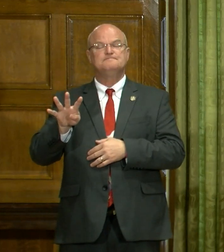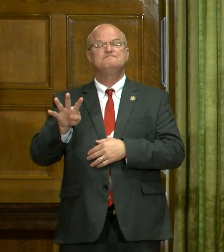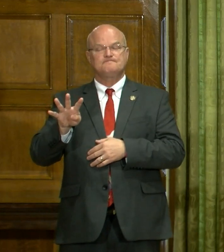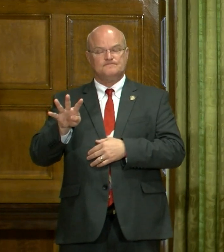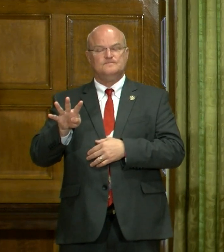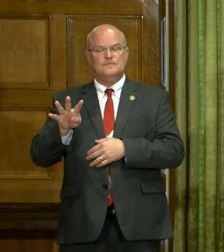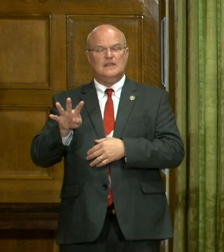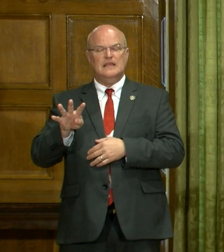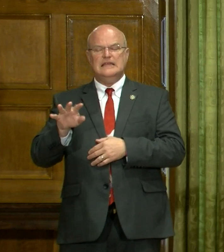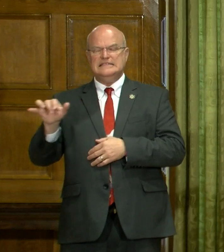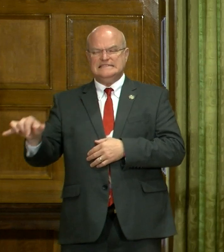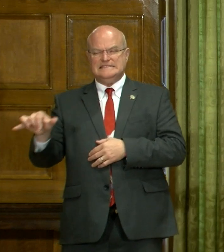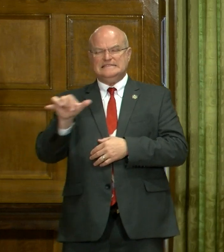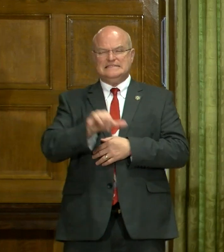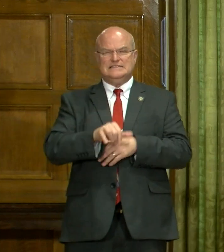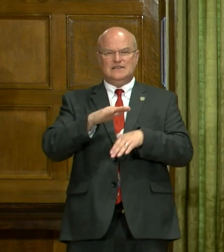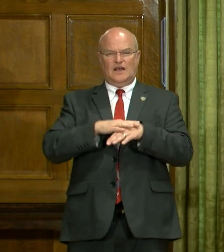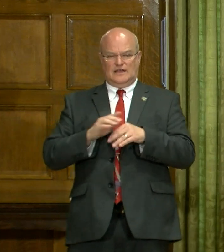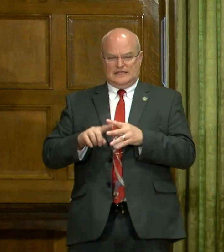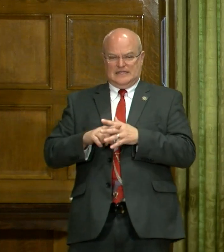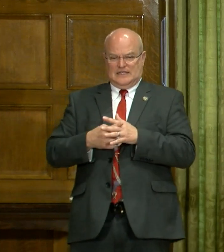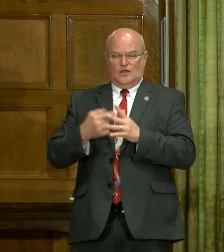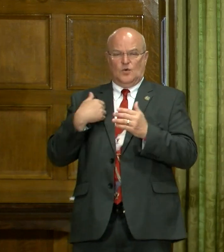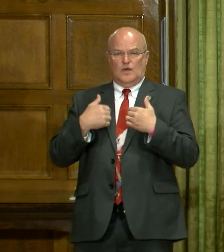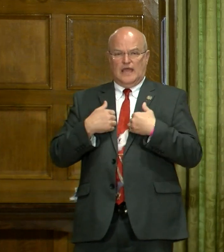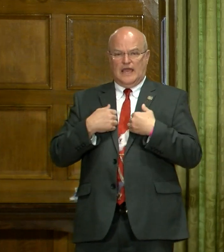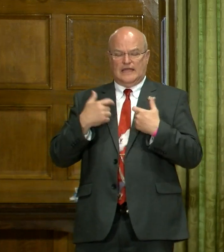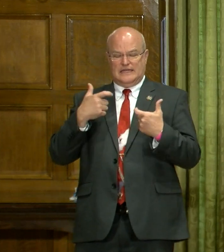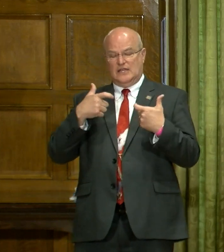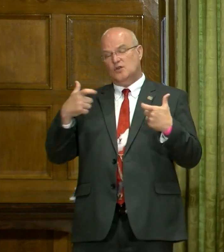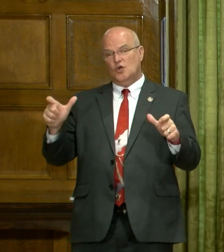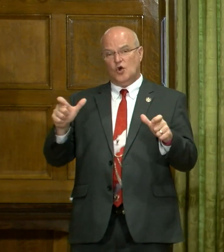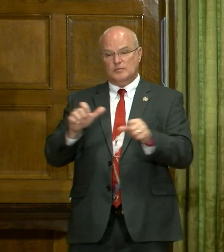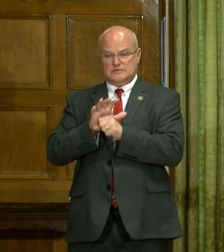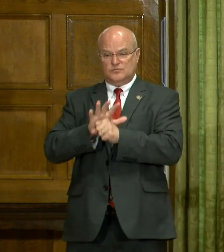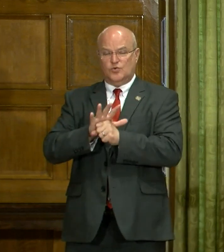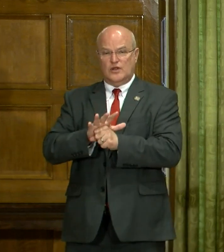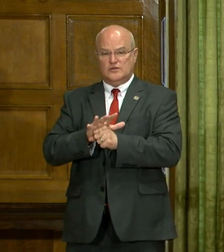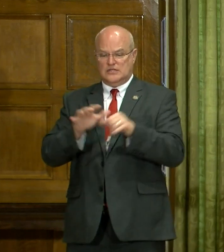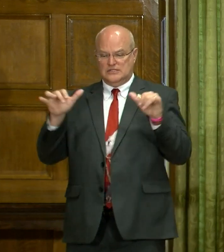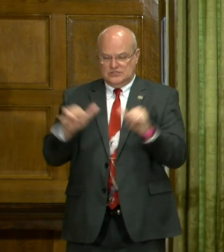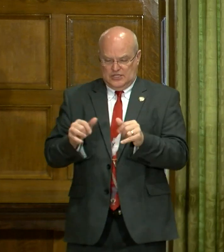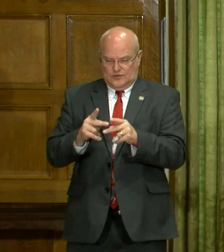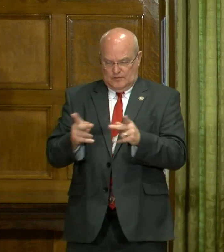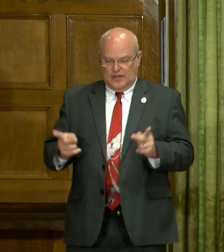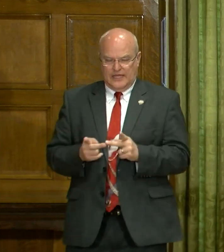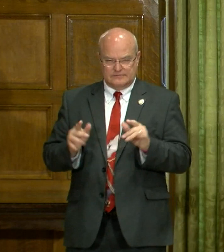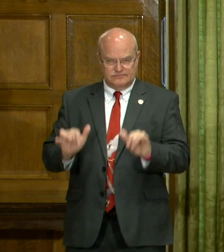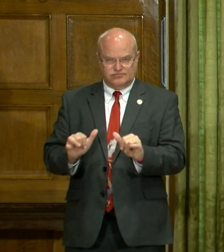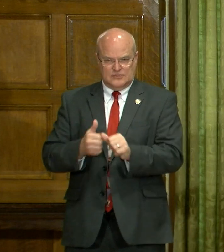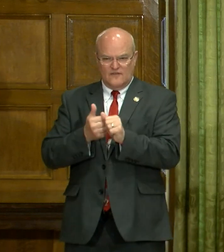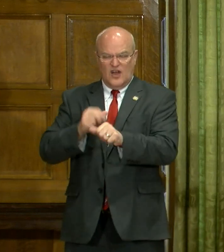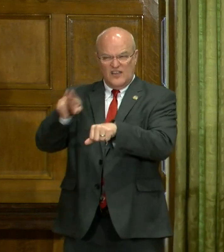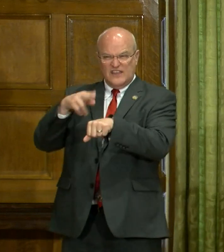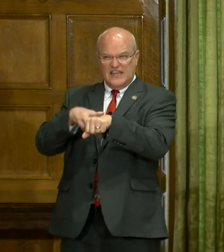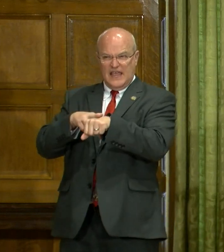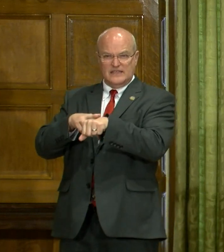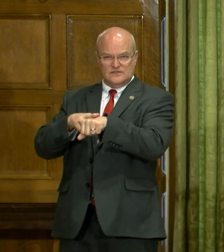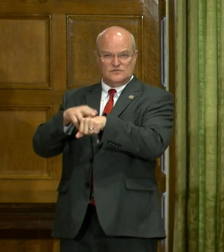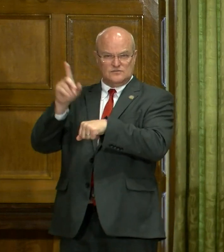again, it's very similar to what we did on the outset when we had enormous pressure to shelter in place and follow the